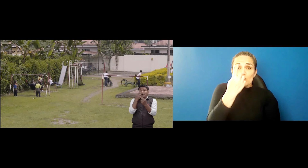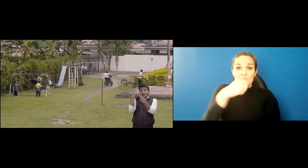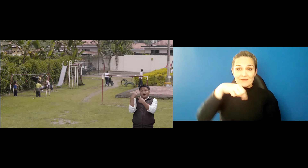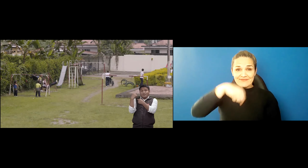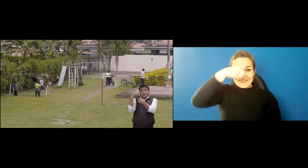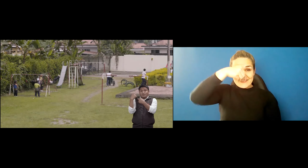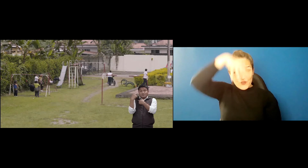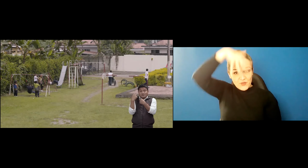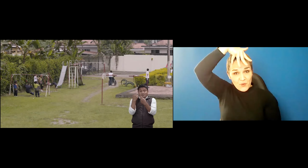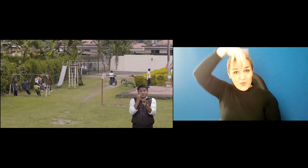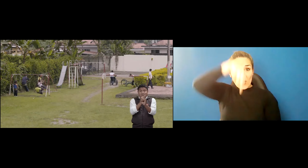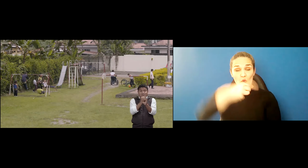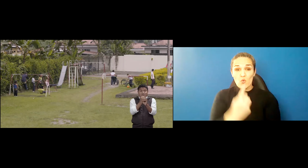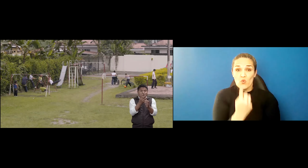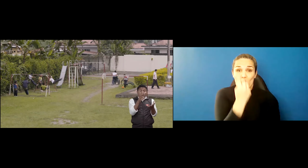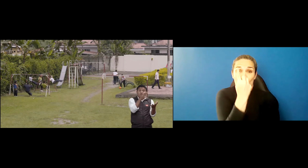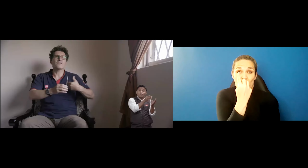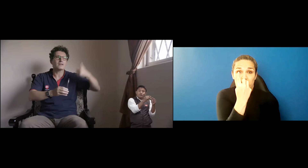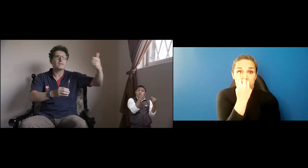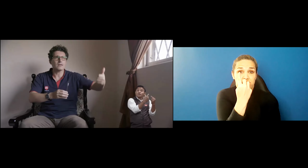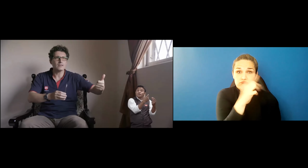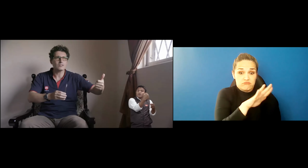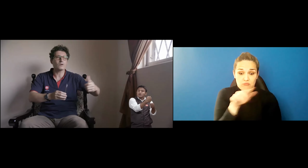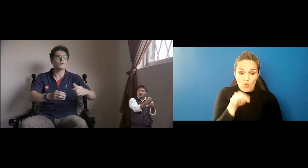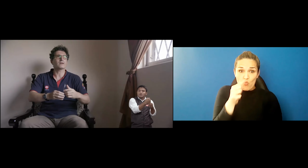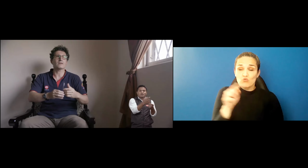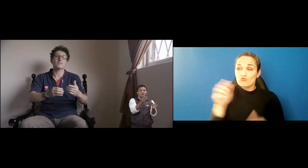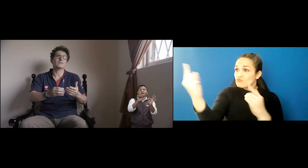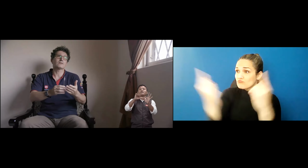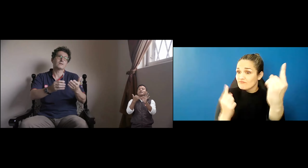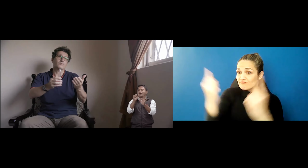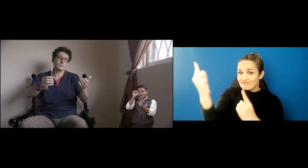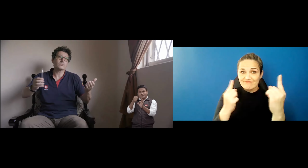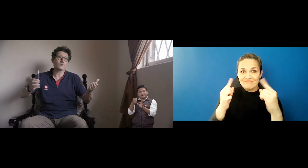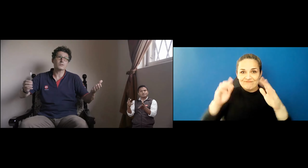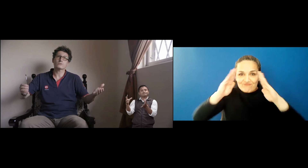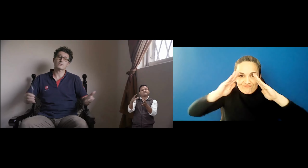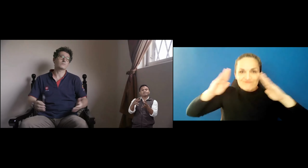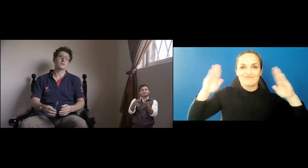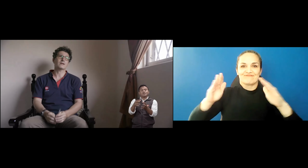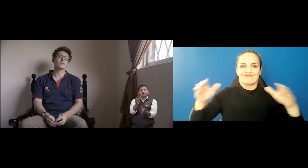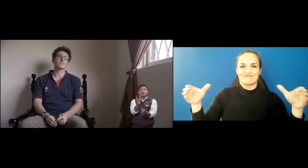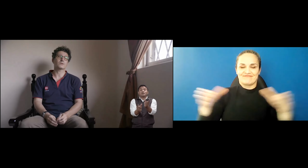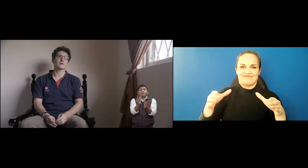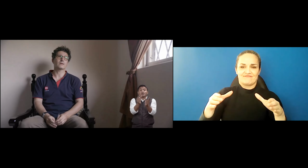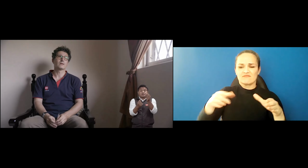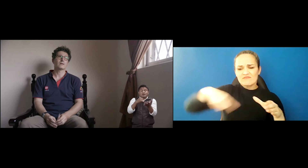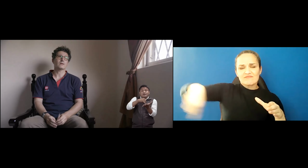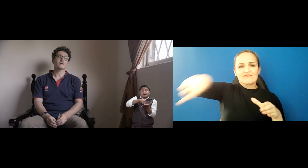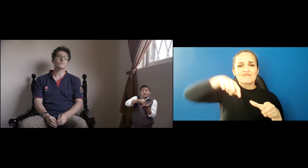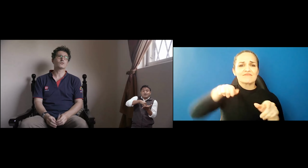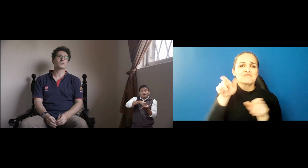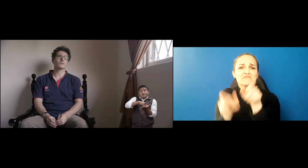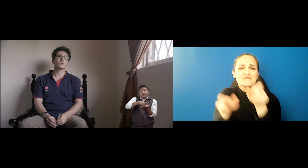no organization or nobody is in charge of this sector